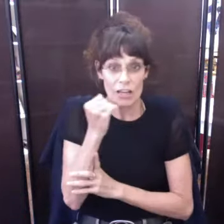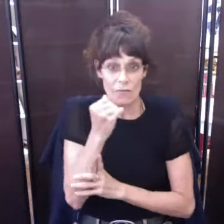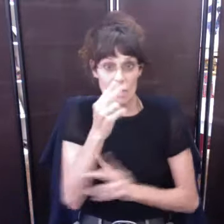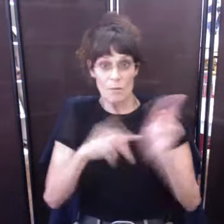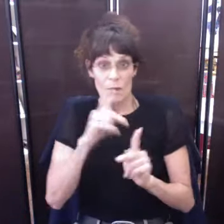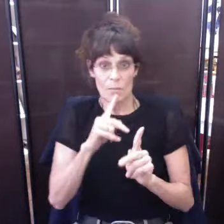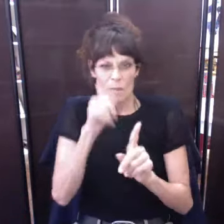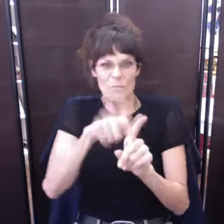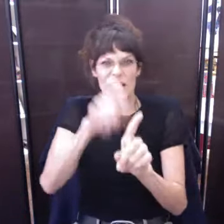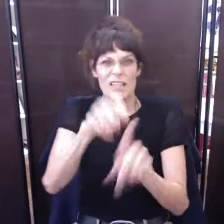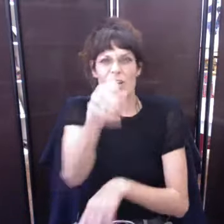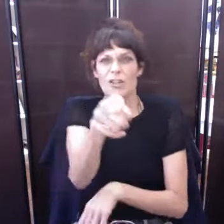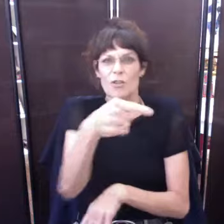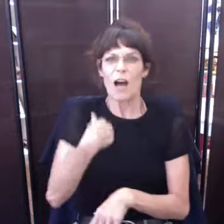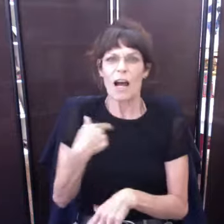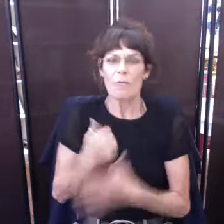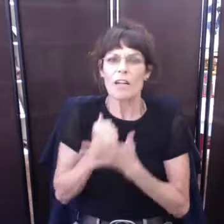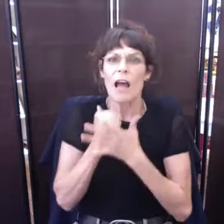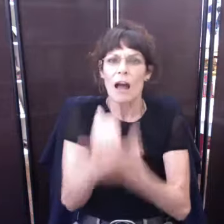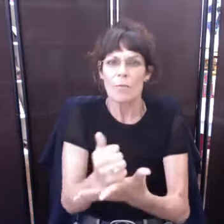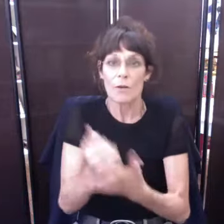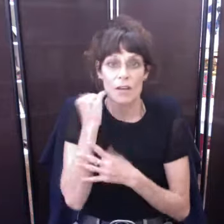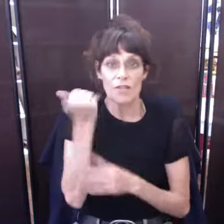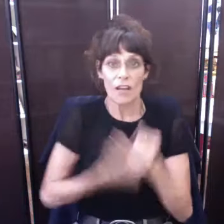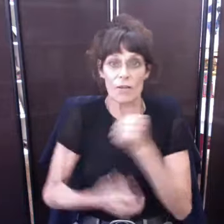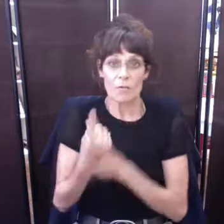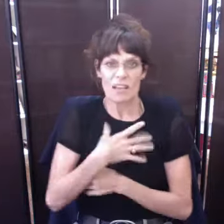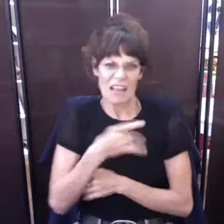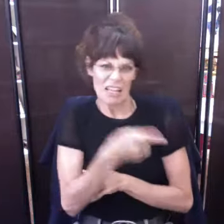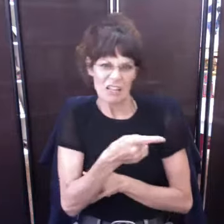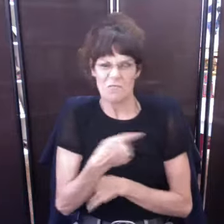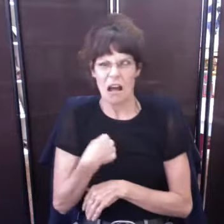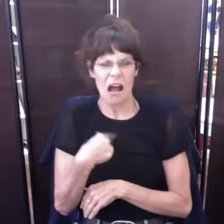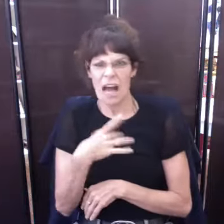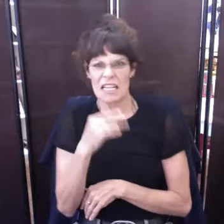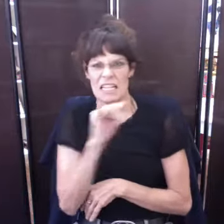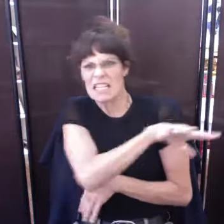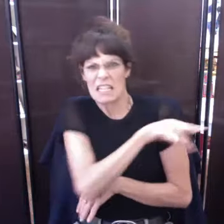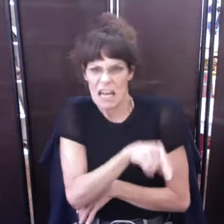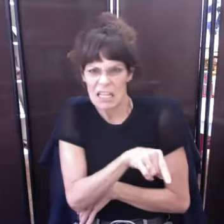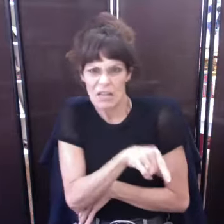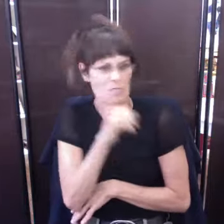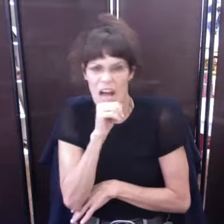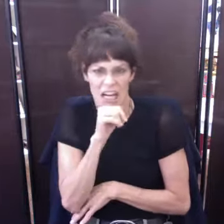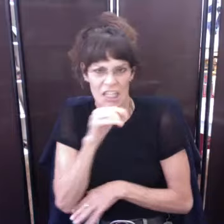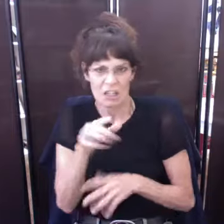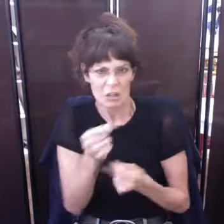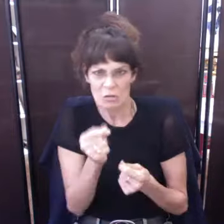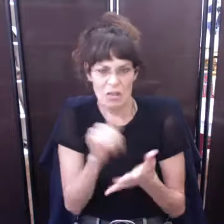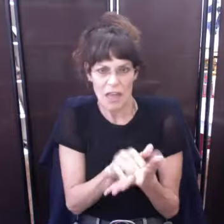chick that would stand up for you. But if everybody liked you, I didn't like you. Like, I'm just not going there. And so I never,